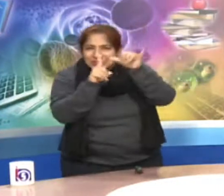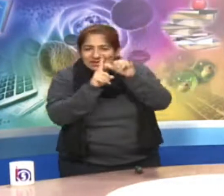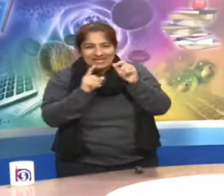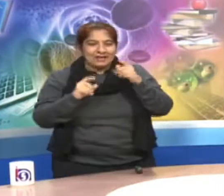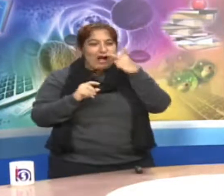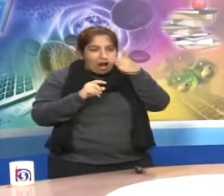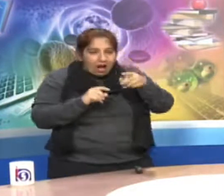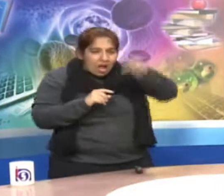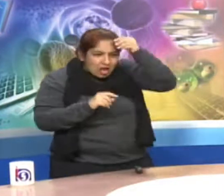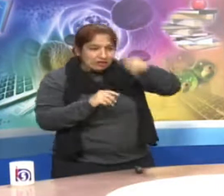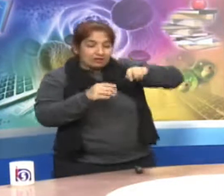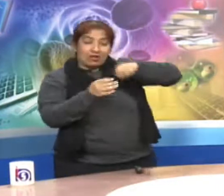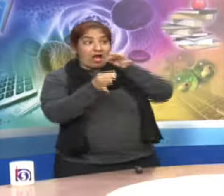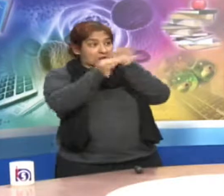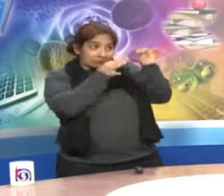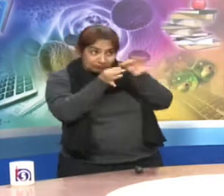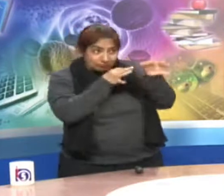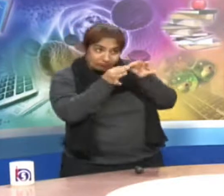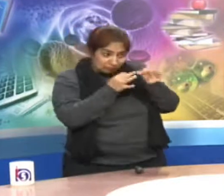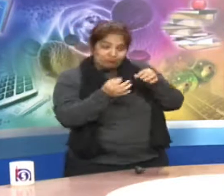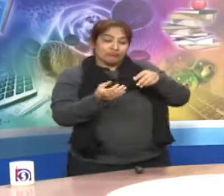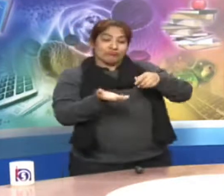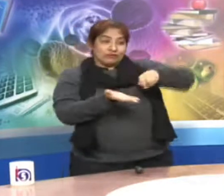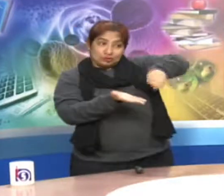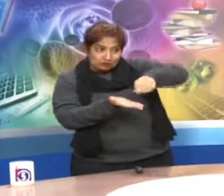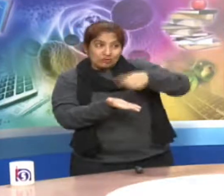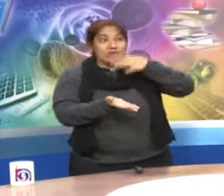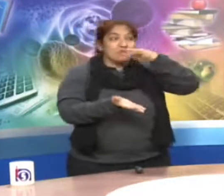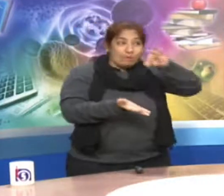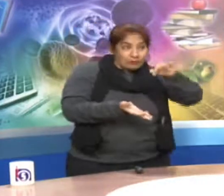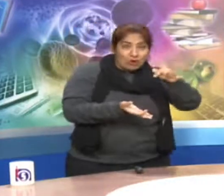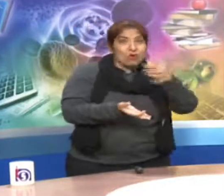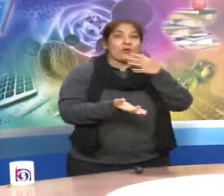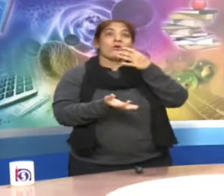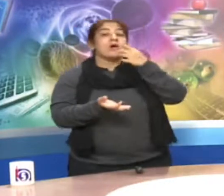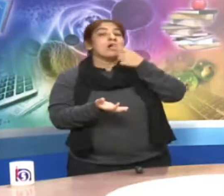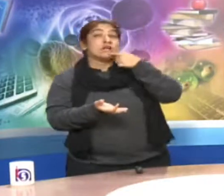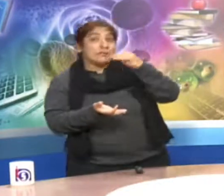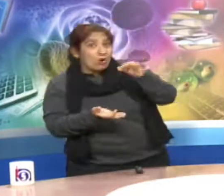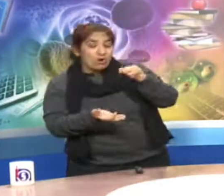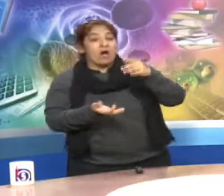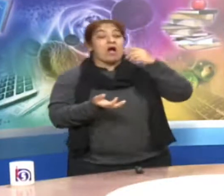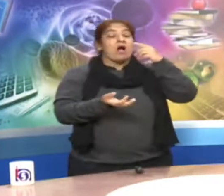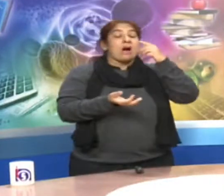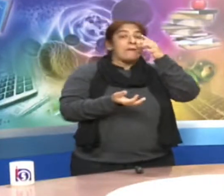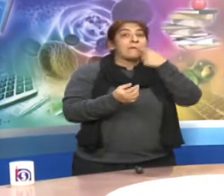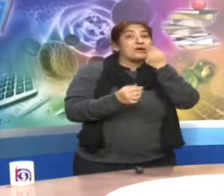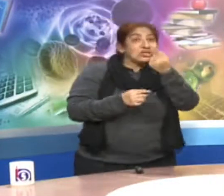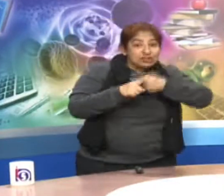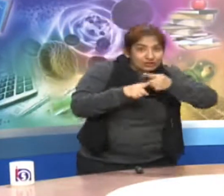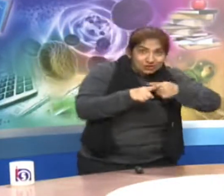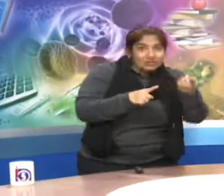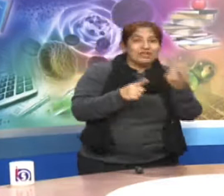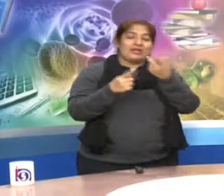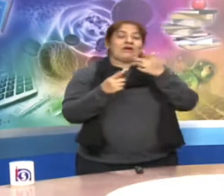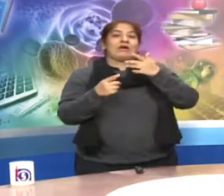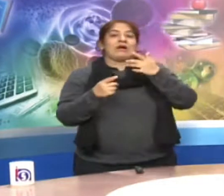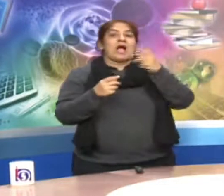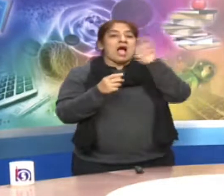You see that there are different documentaries, movies, or YouTube videos about food,